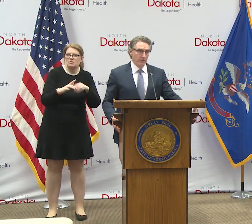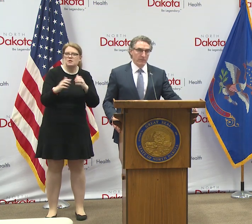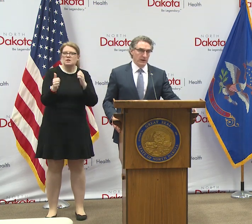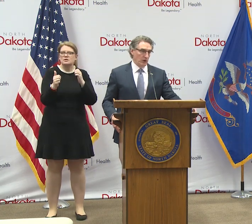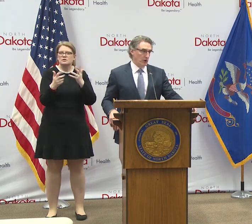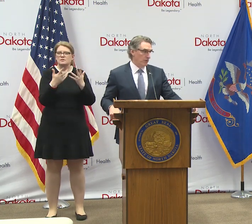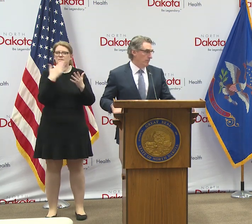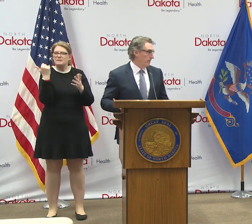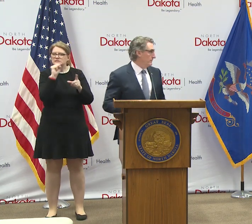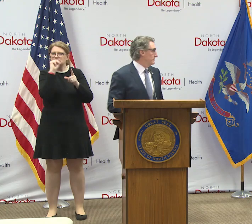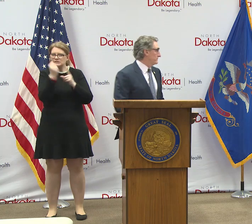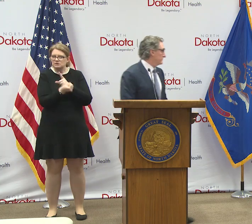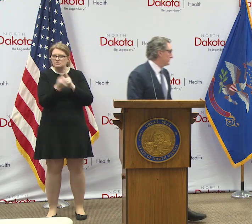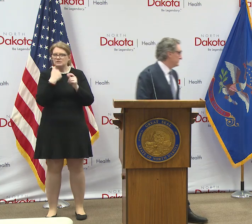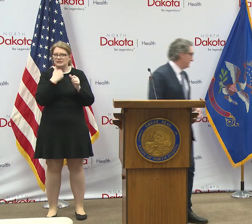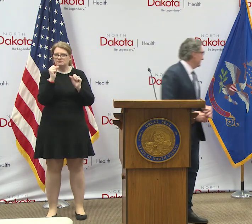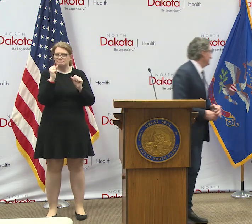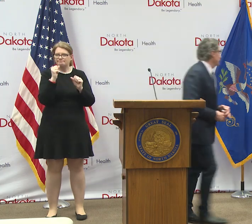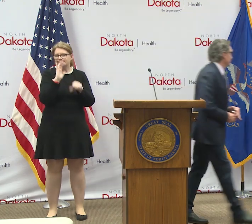let's bring up Mike and Curt.